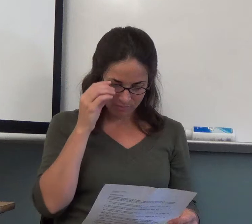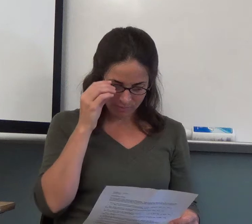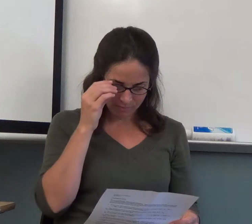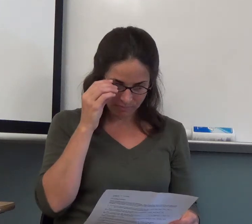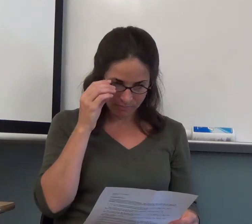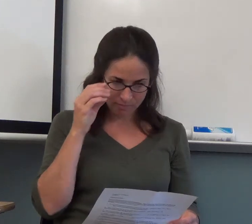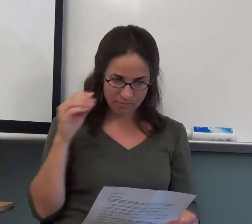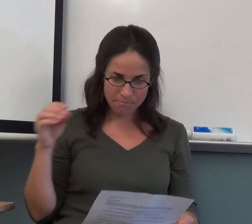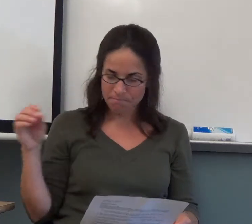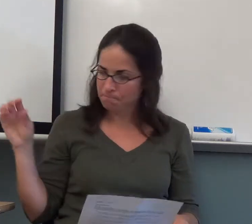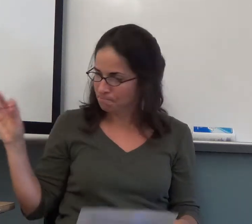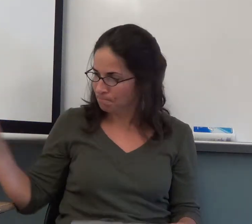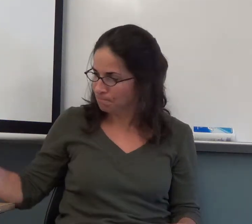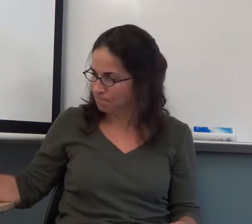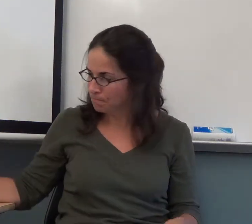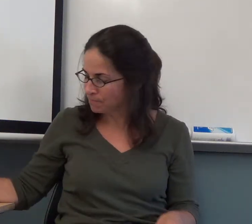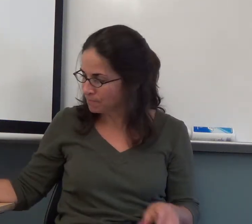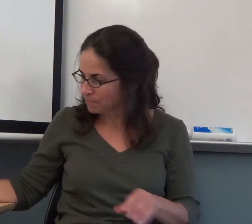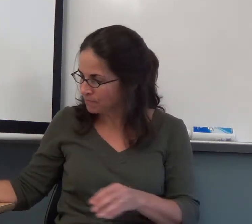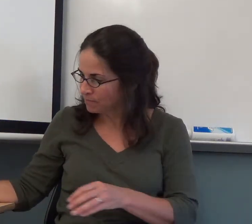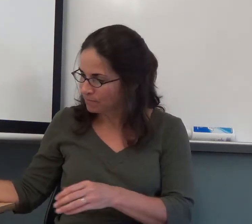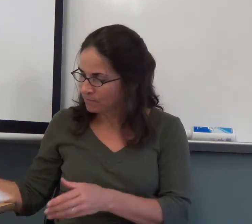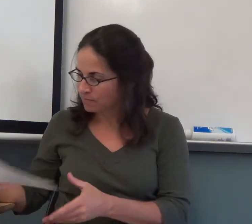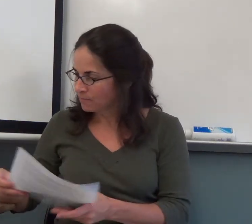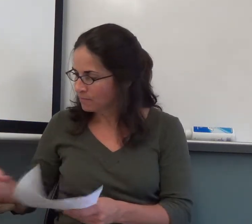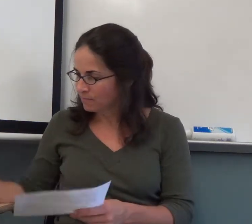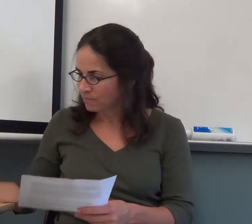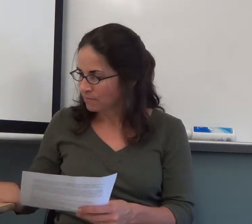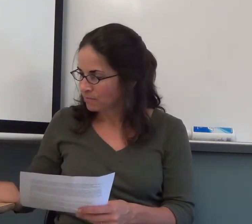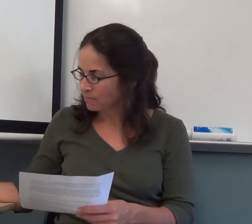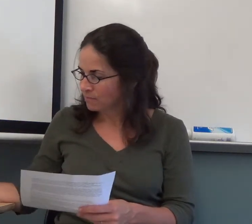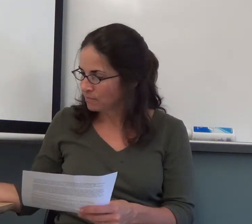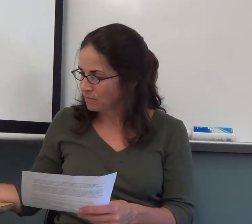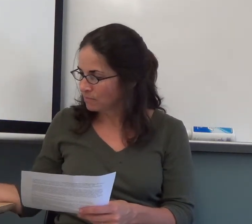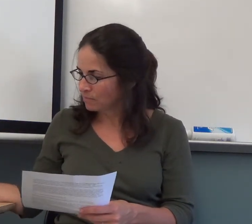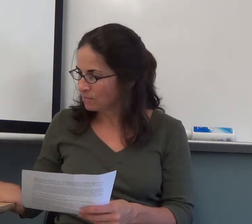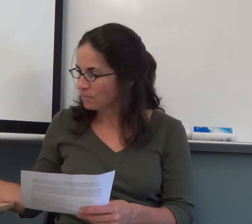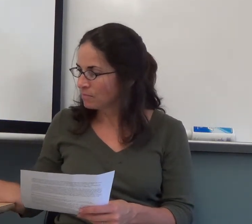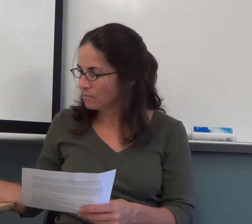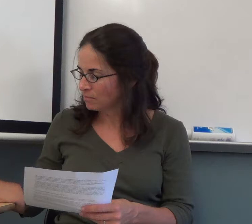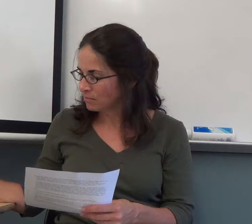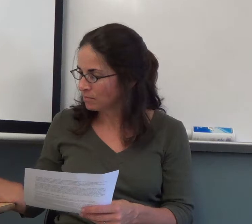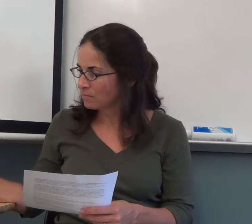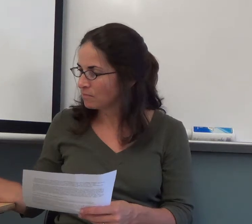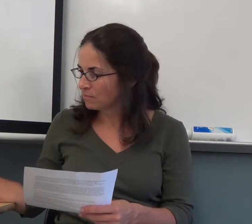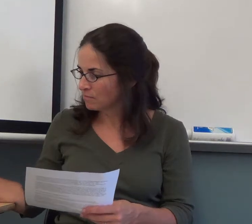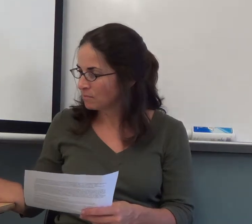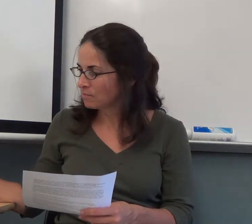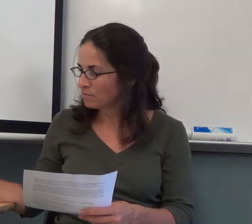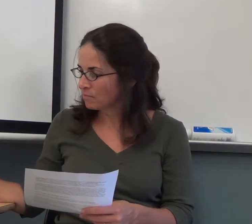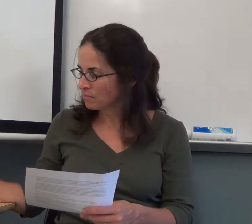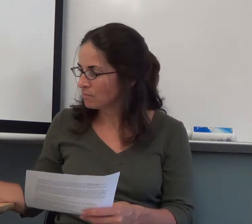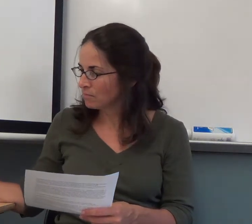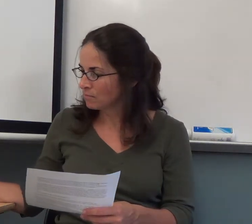Here you go, sir. That's okay. Everybody has one. Whoa. Yes. All right,